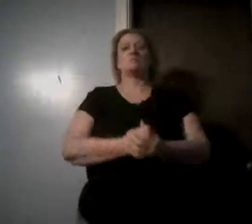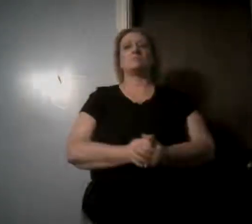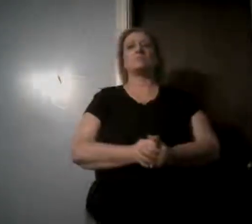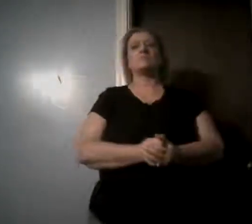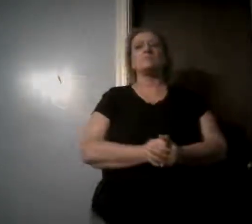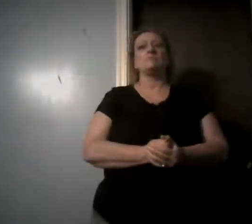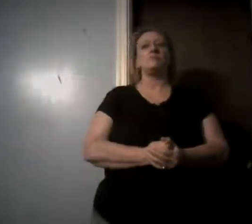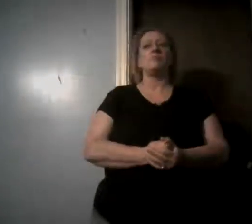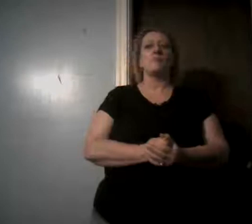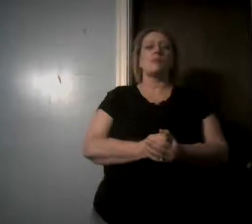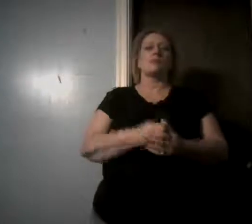Ringworm